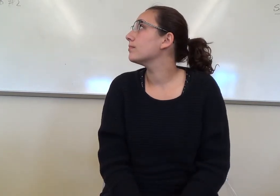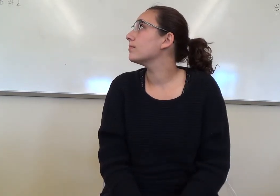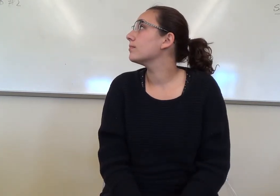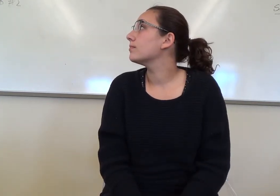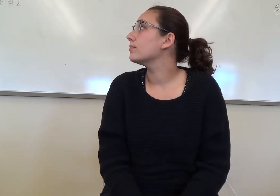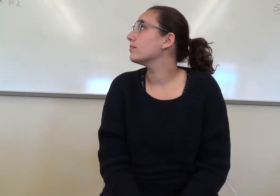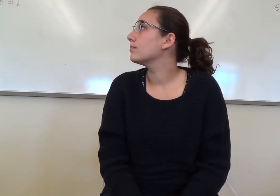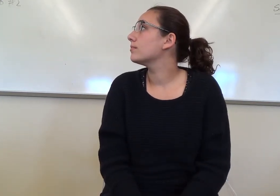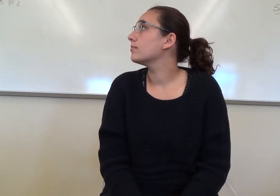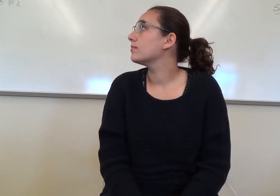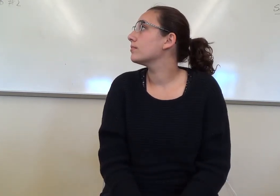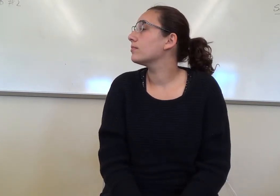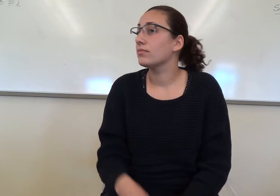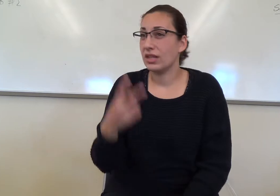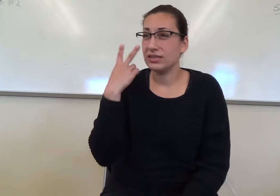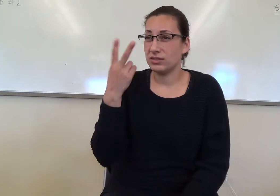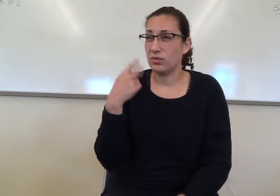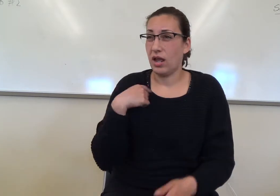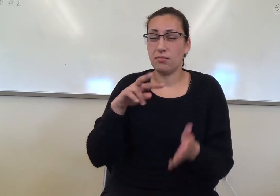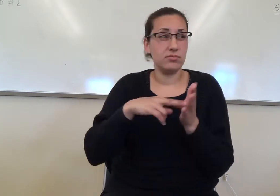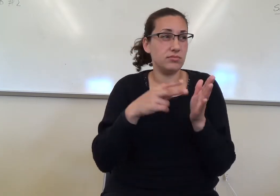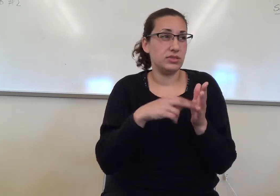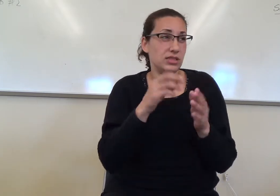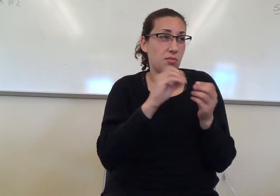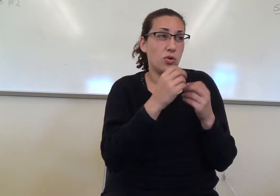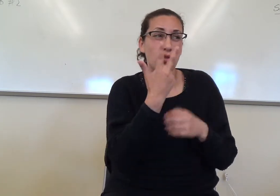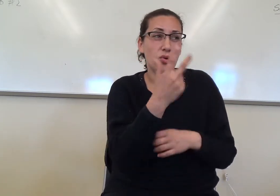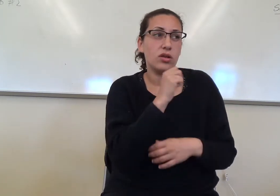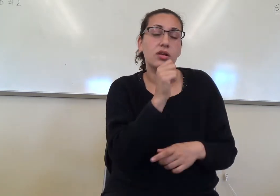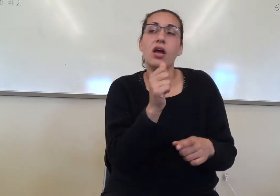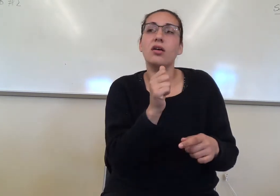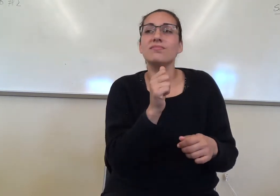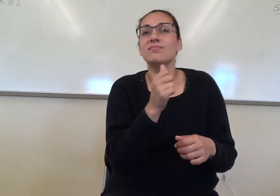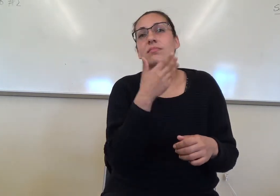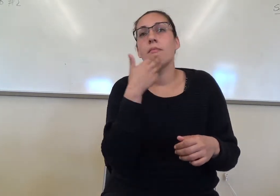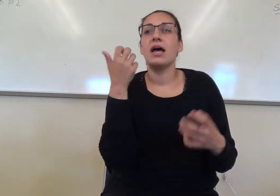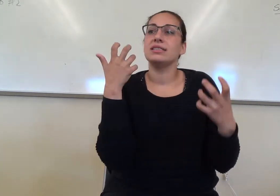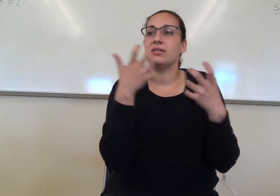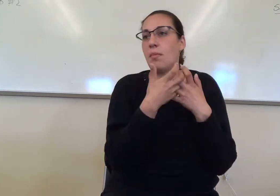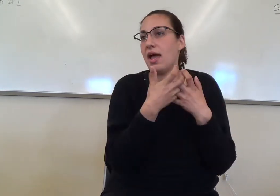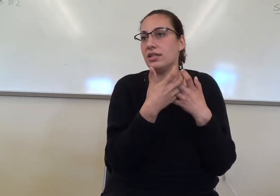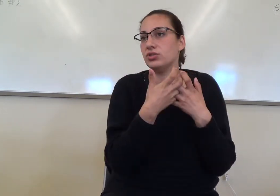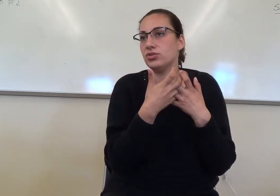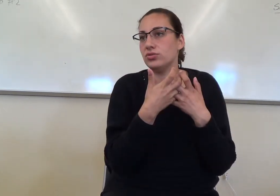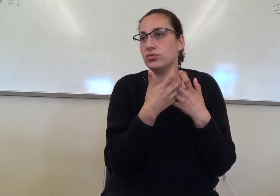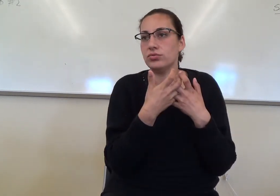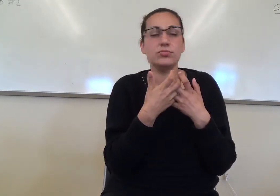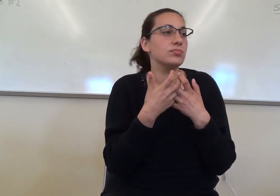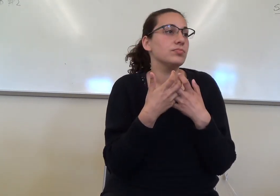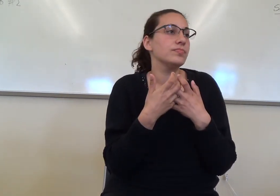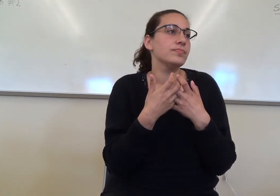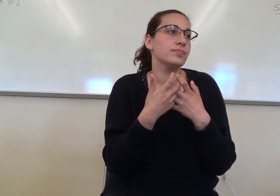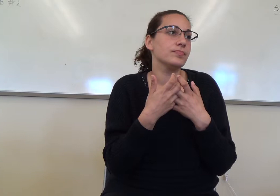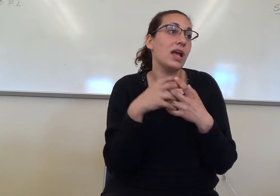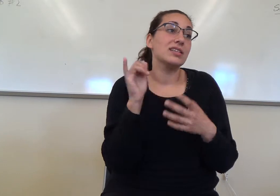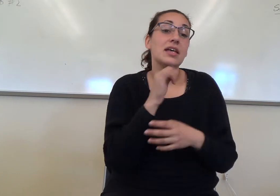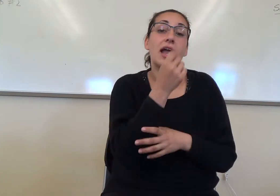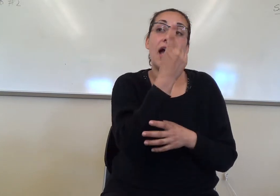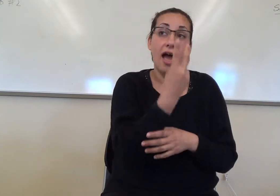See what I'm saying? Why 3 doesn't quite work? It's half of it, but it doesn't have this